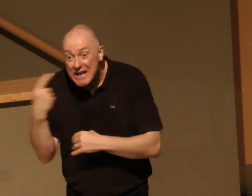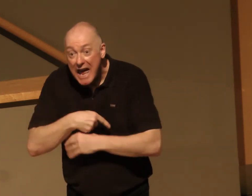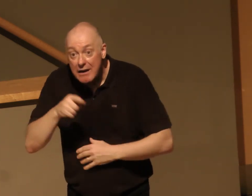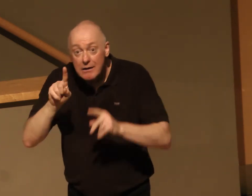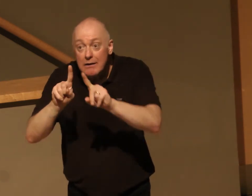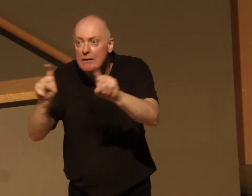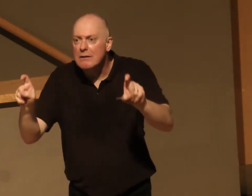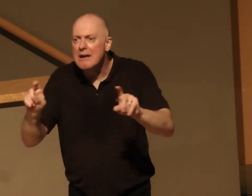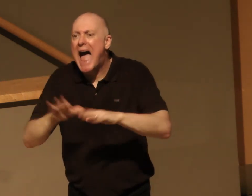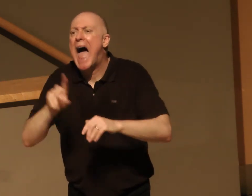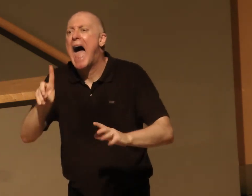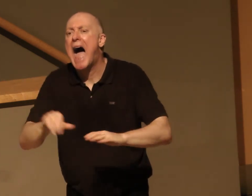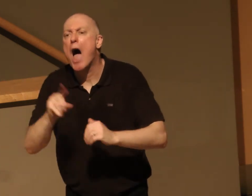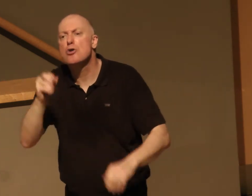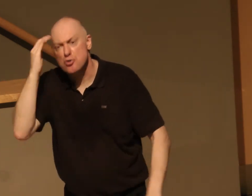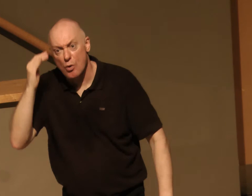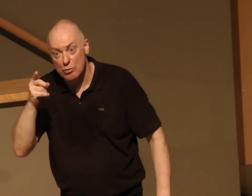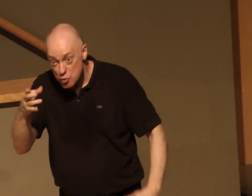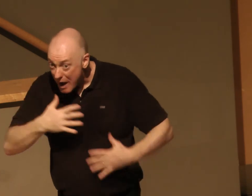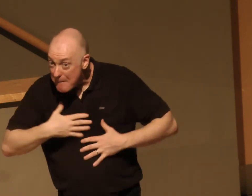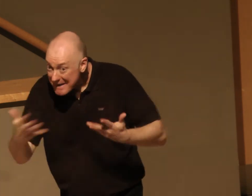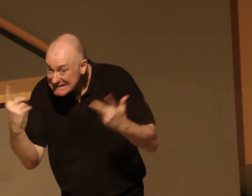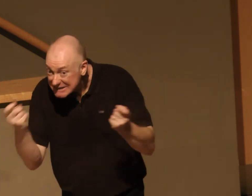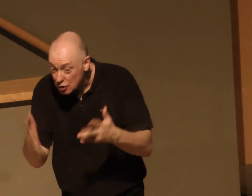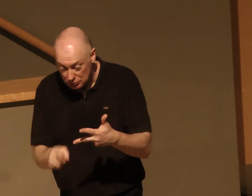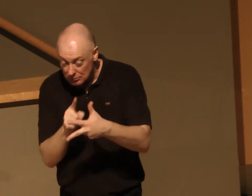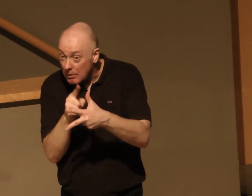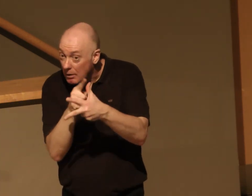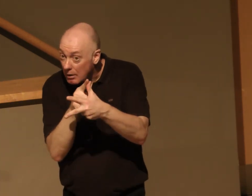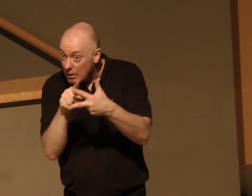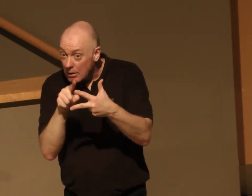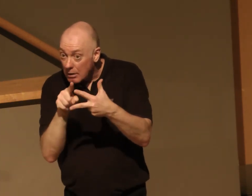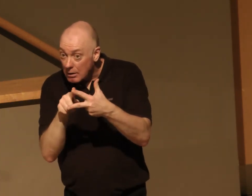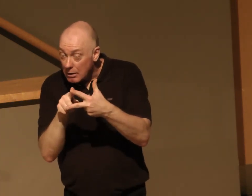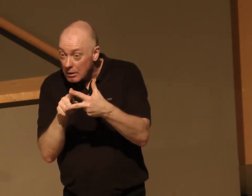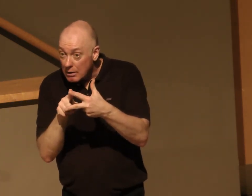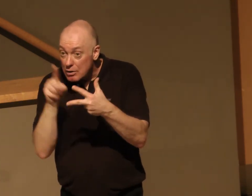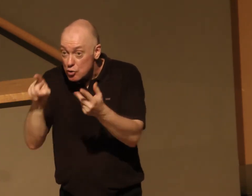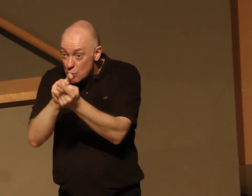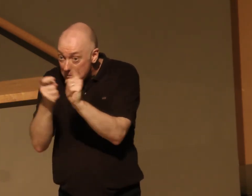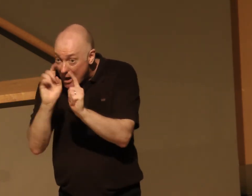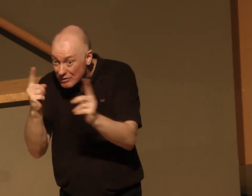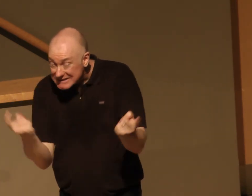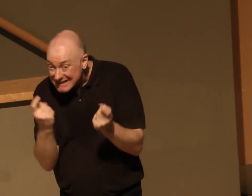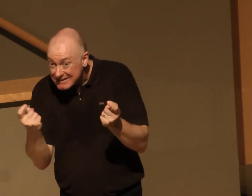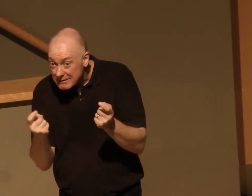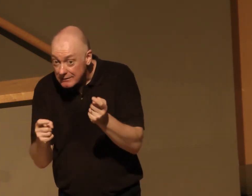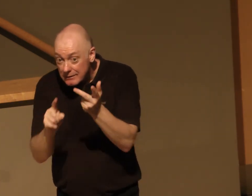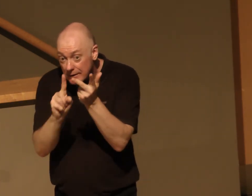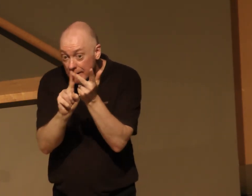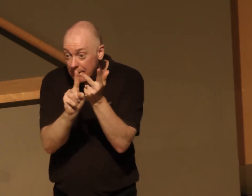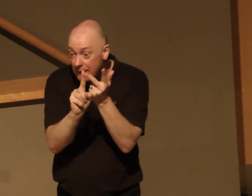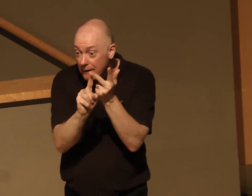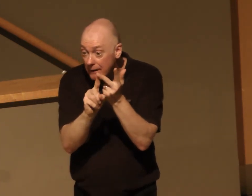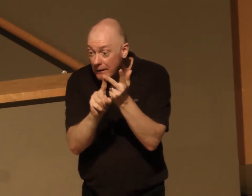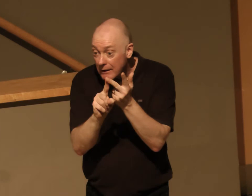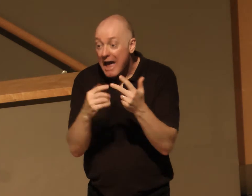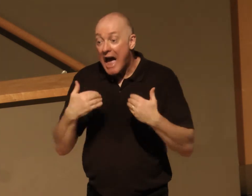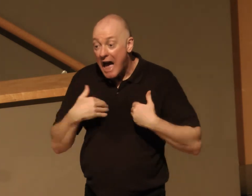how do you know have you admitted that you're a sin have you turned from your sin and your past and have you put your trust